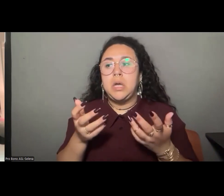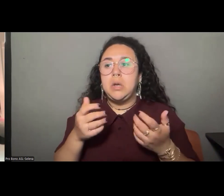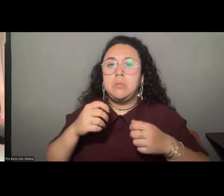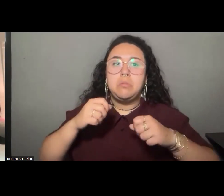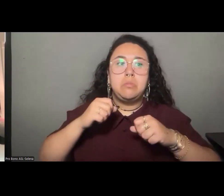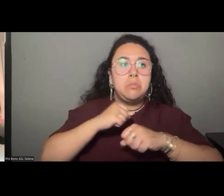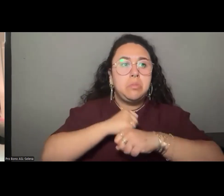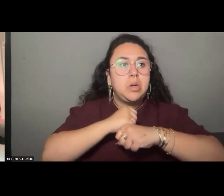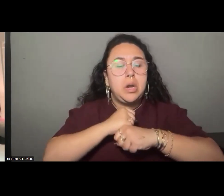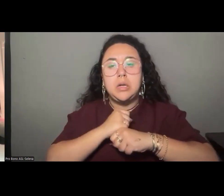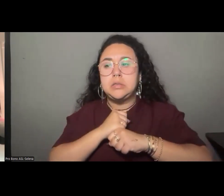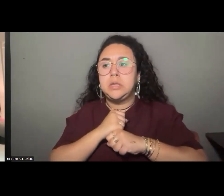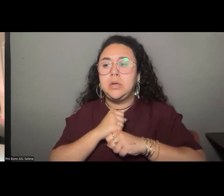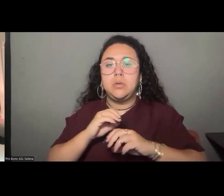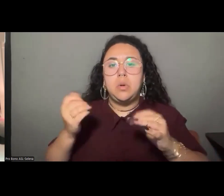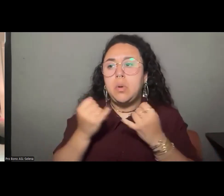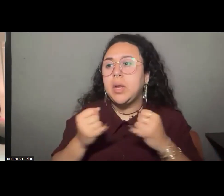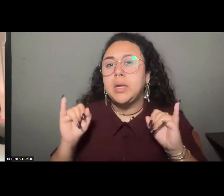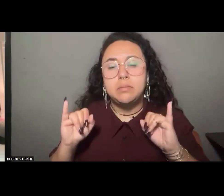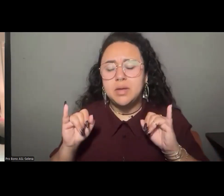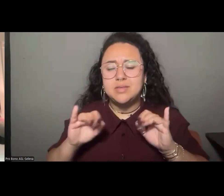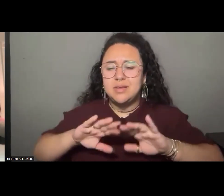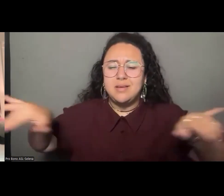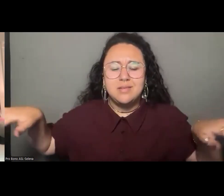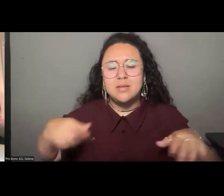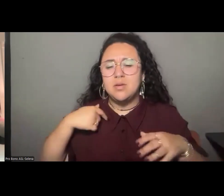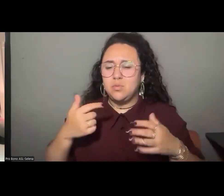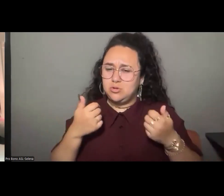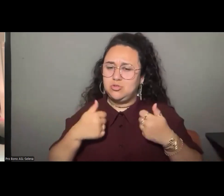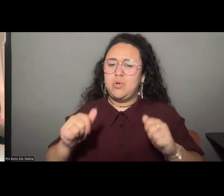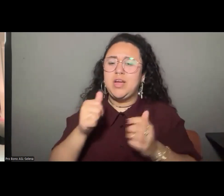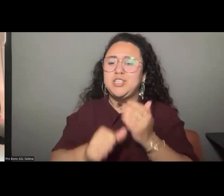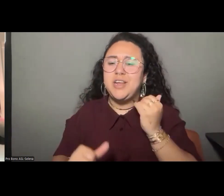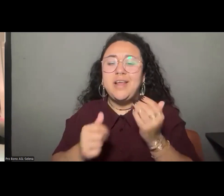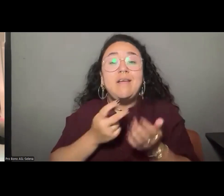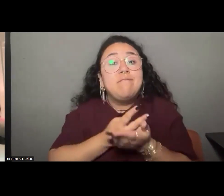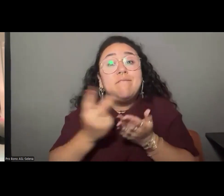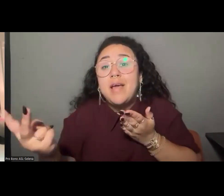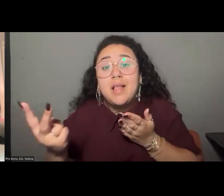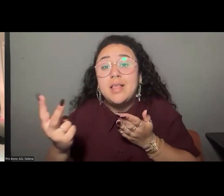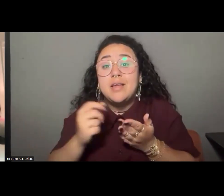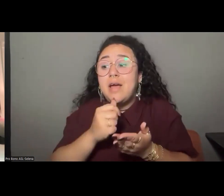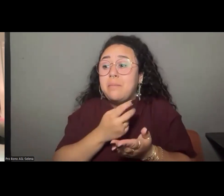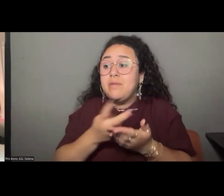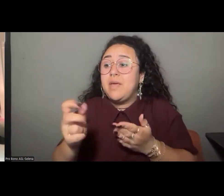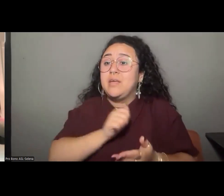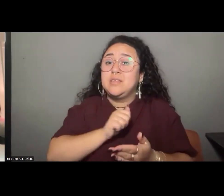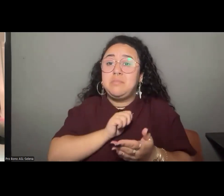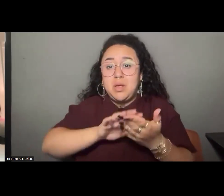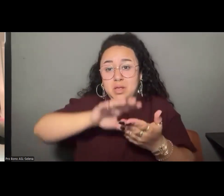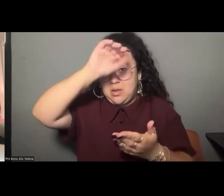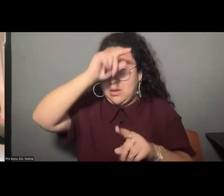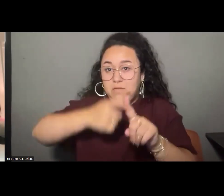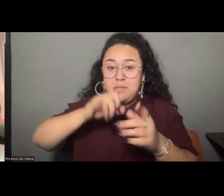autonomy. And this feels like part of it. Like, let's try some shit and fail and then not be failures ourselves, but like learn from it and make